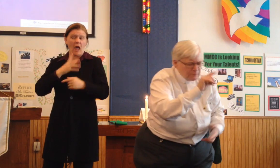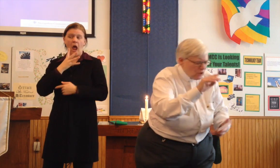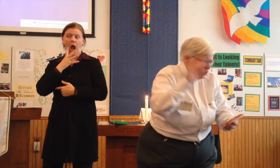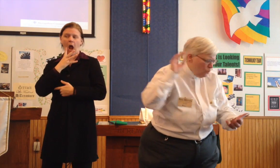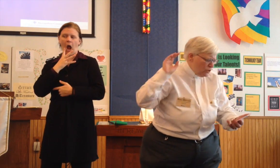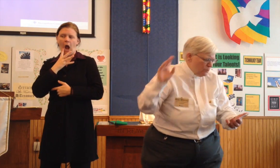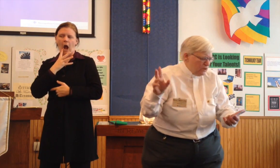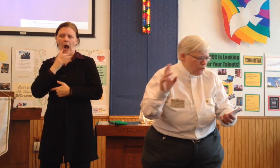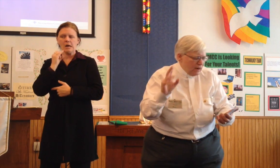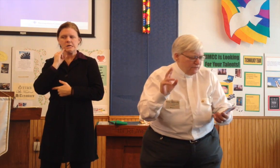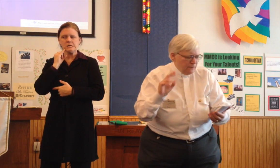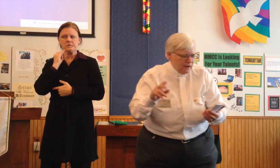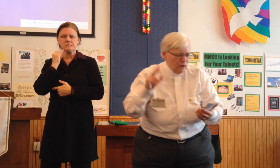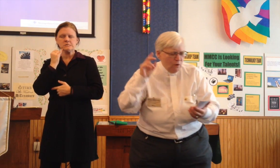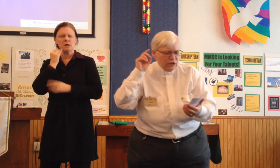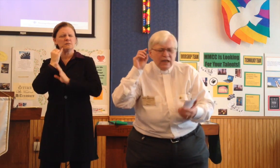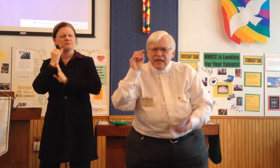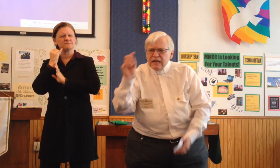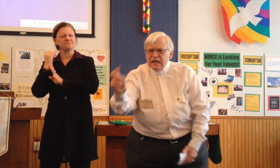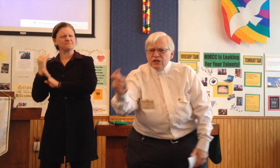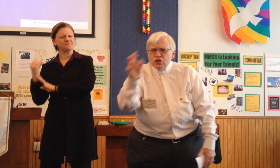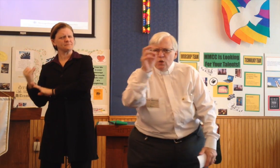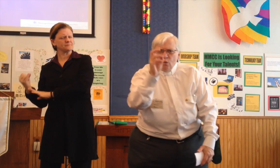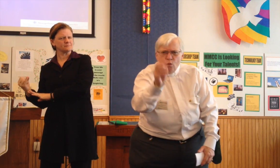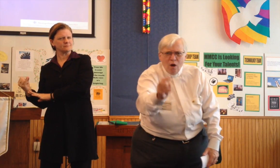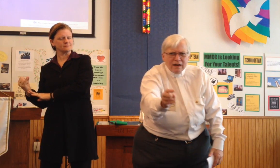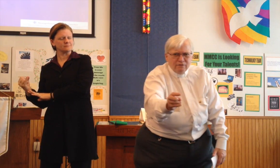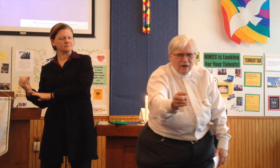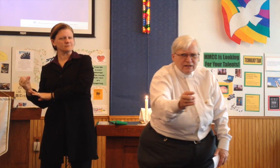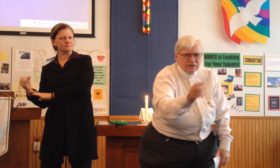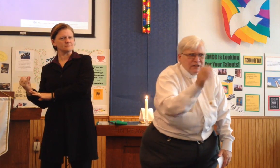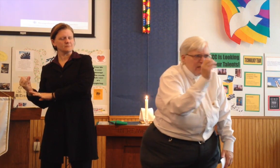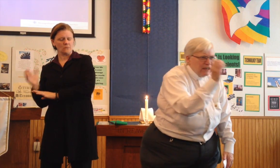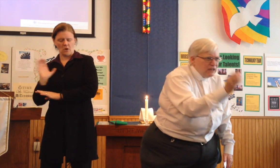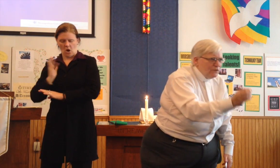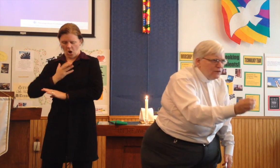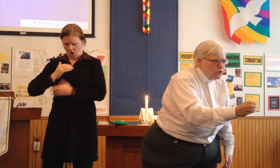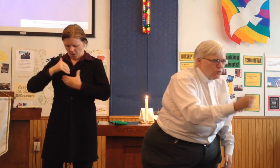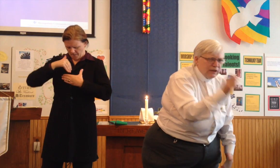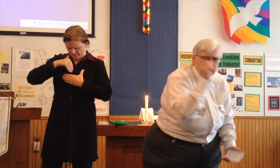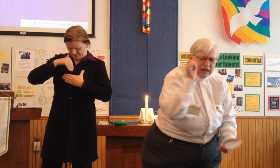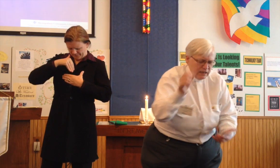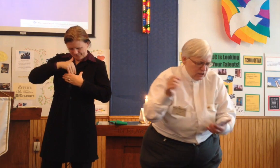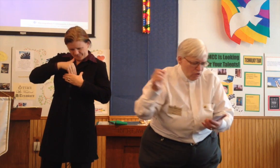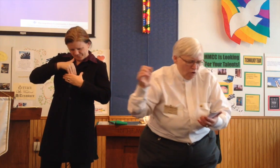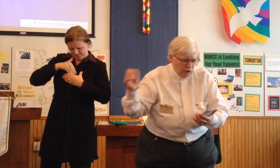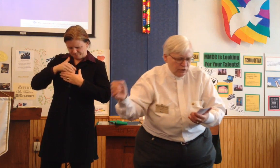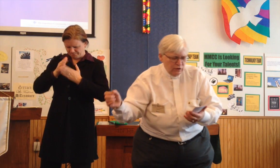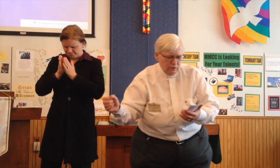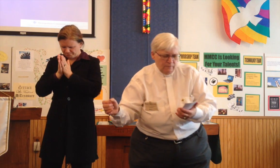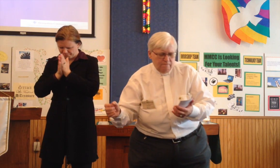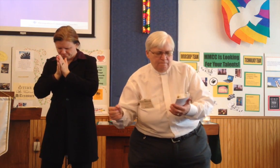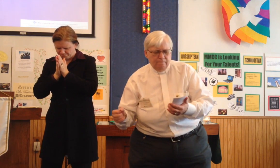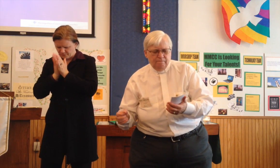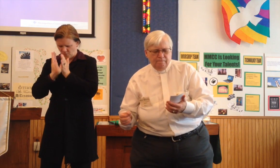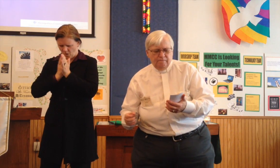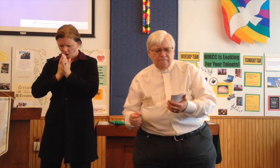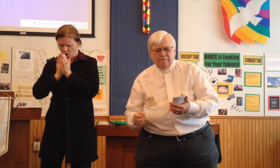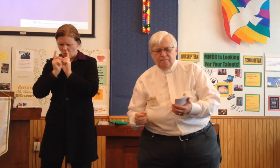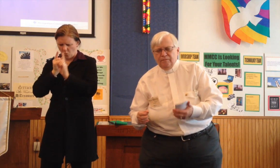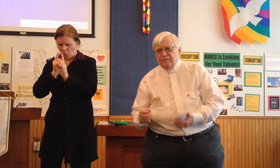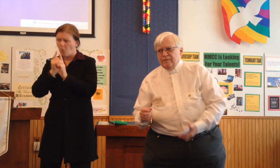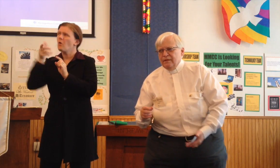just perhaps, we should be trying to find out what each one of us individually is called to do.